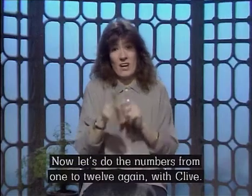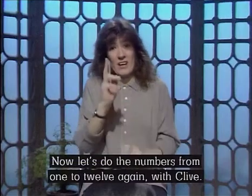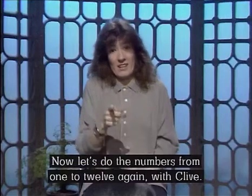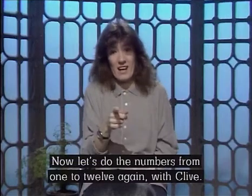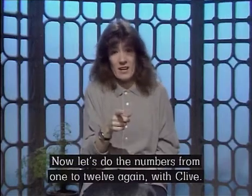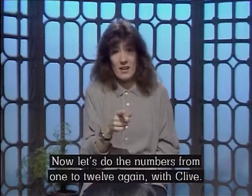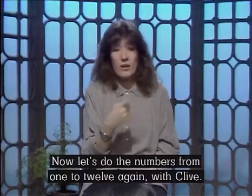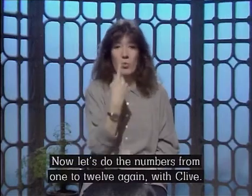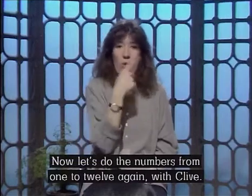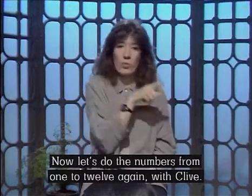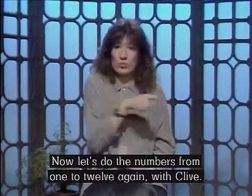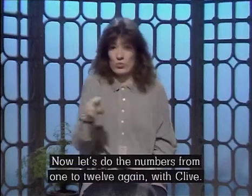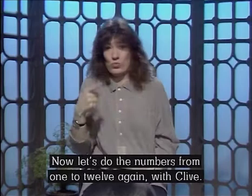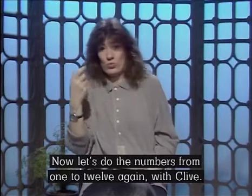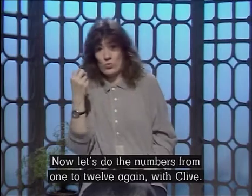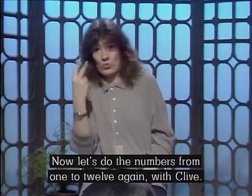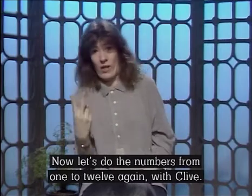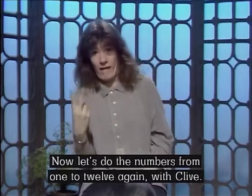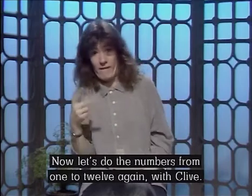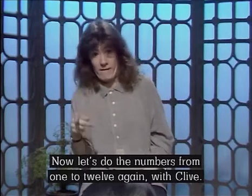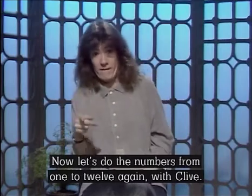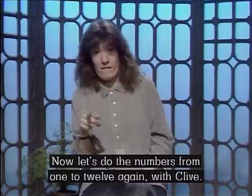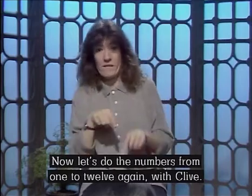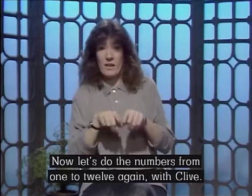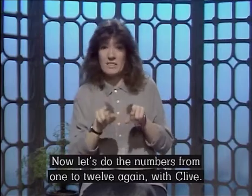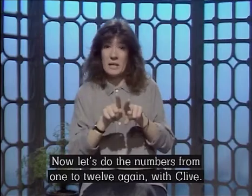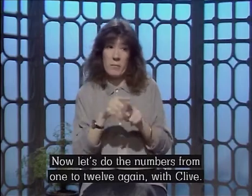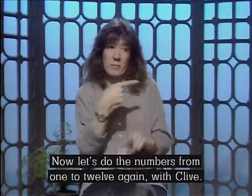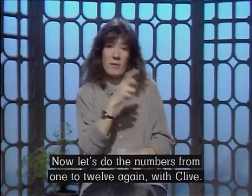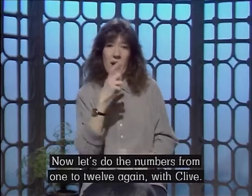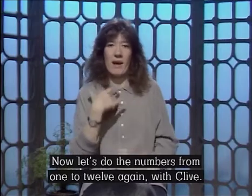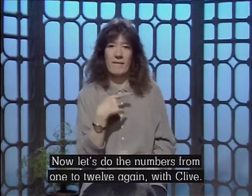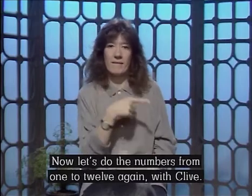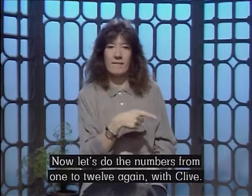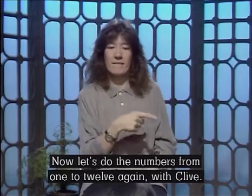Now let's do the numbers from 1 to 12 again. Try them with Clive.